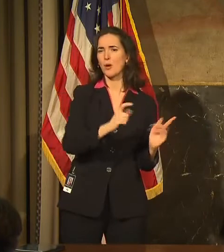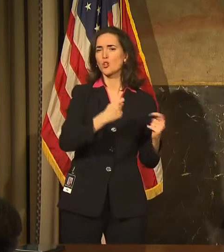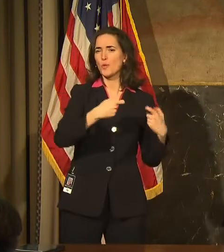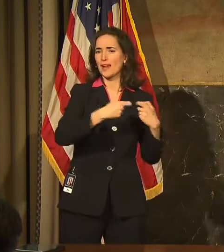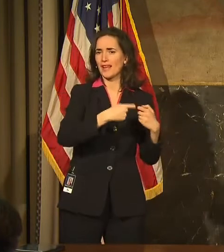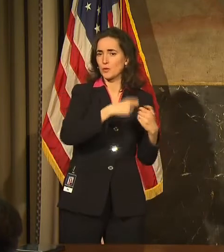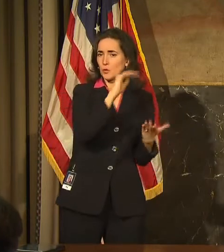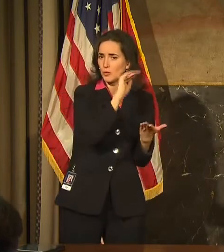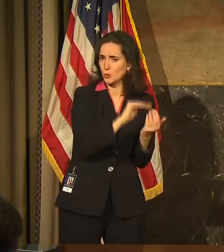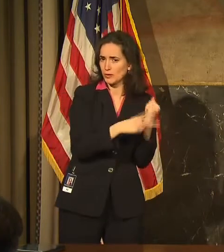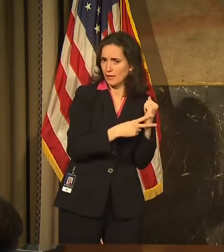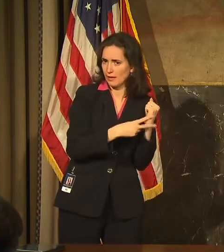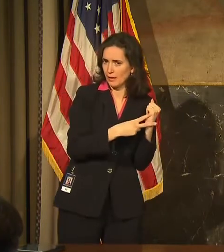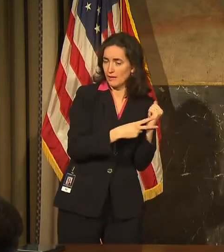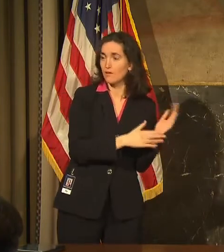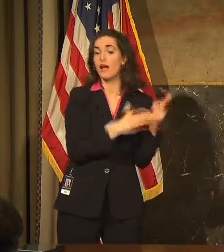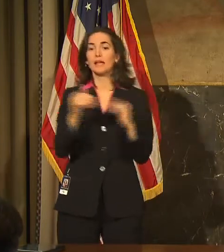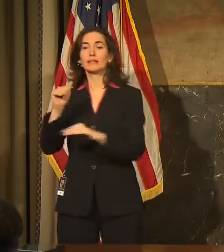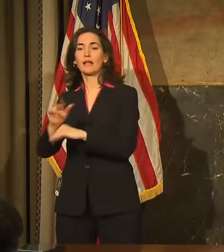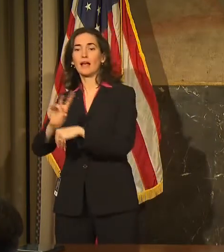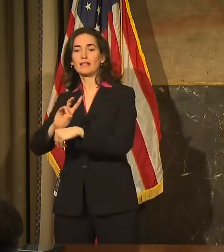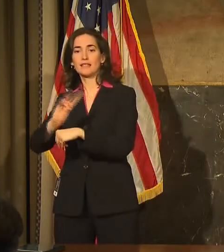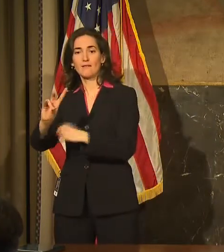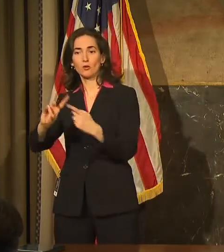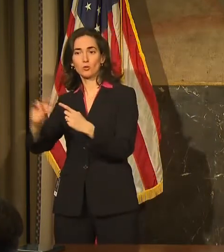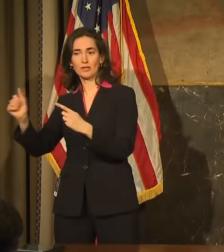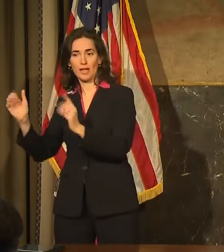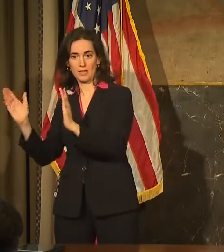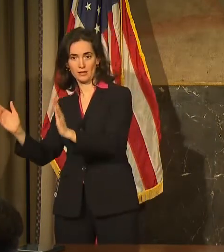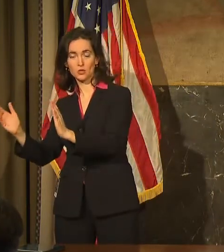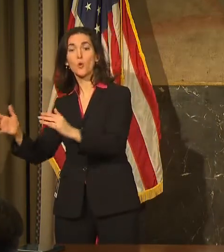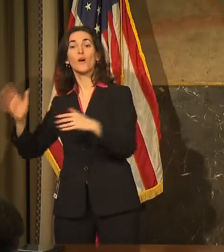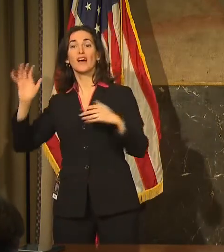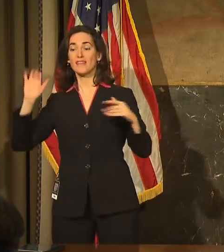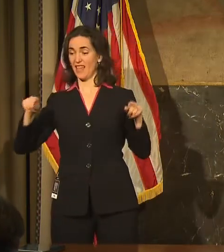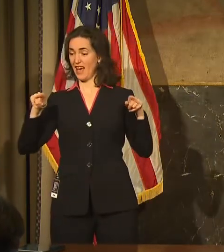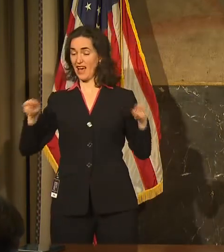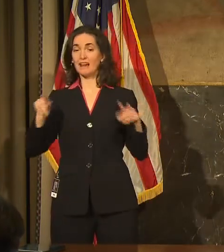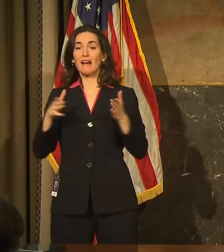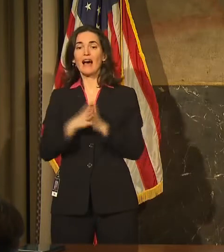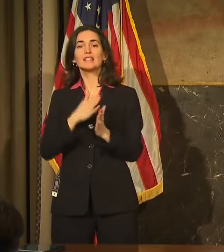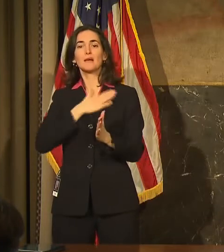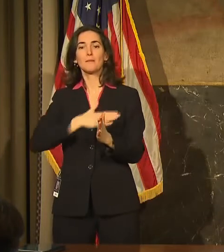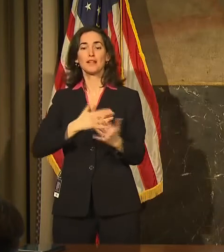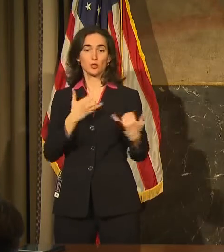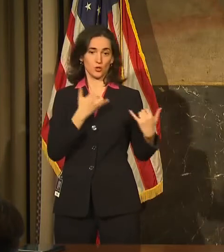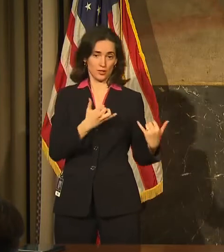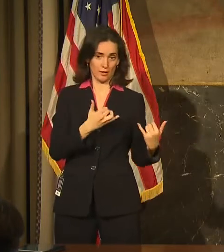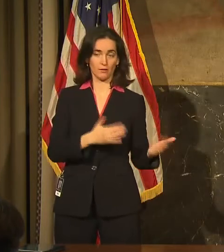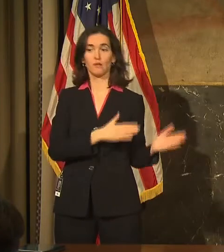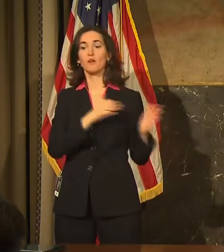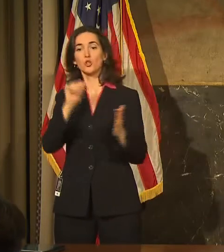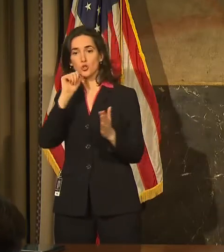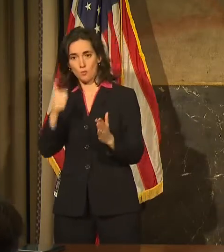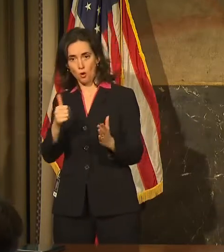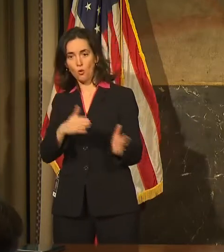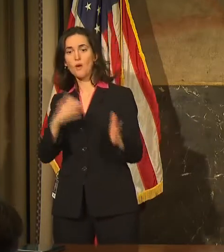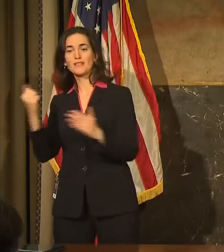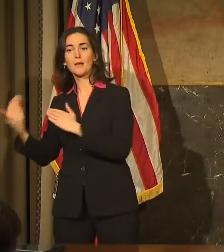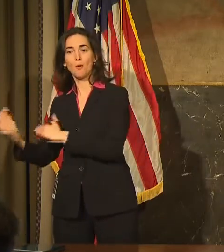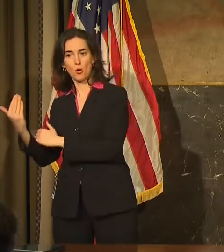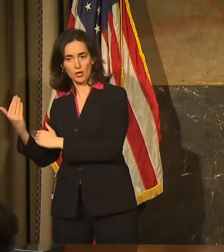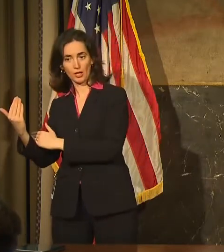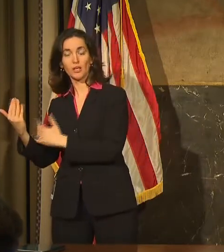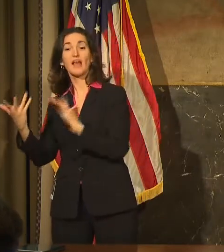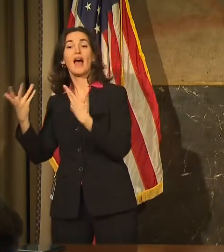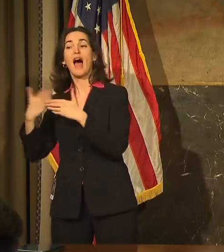for today and tomorrow and for Saturday morning. After Saturday morning, we shouldn't have any more need for that